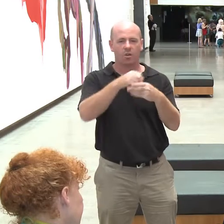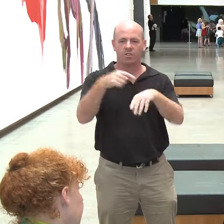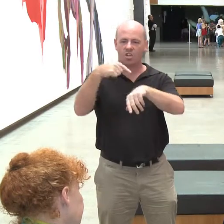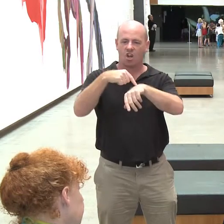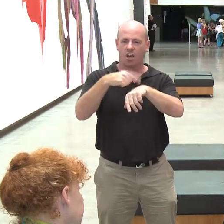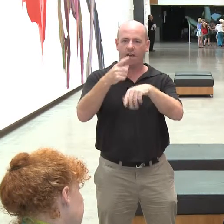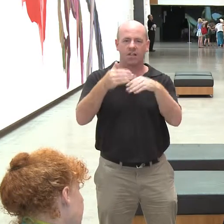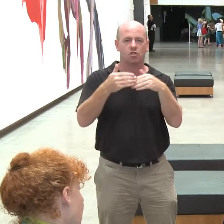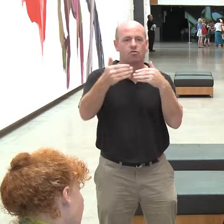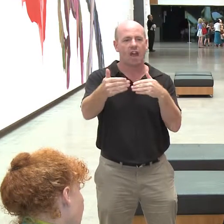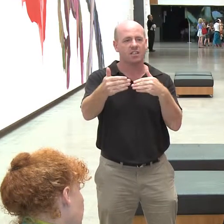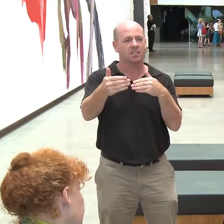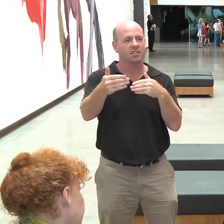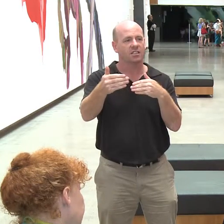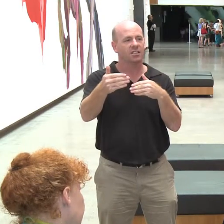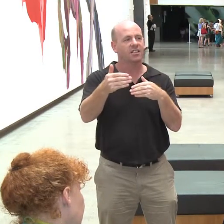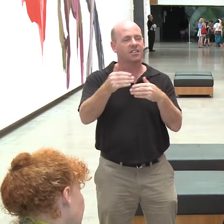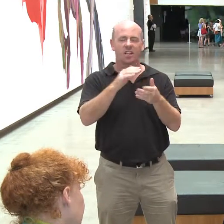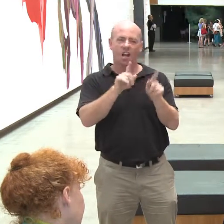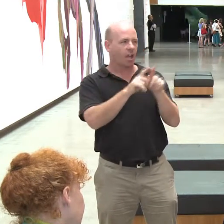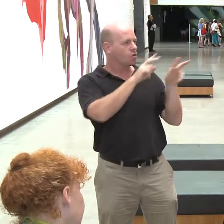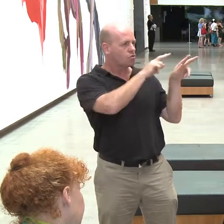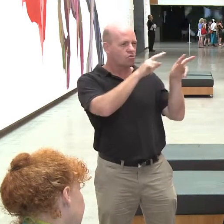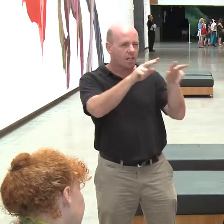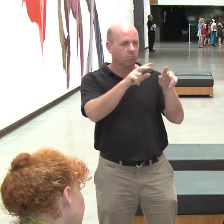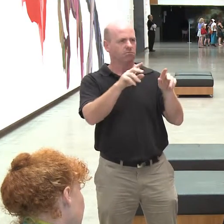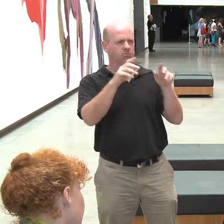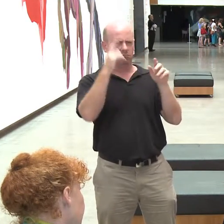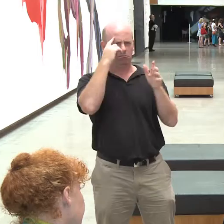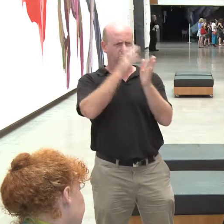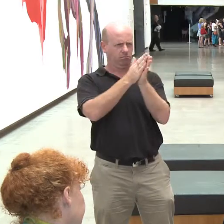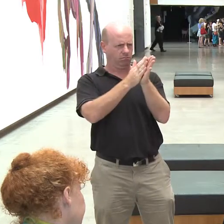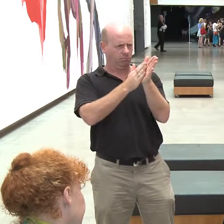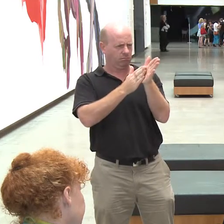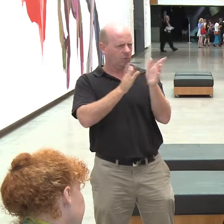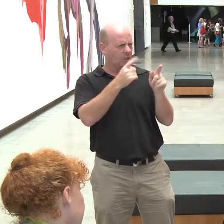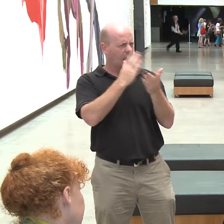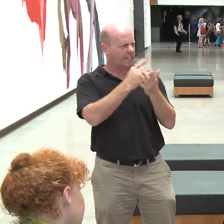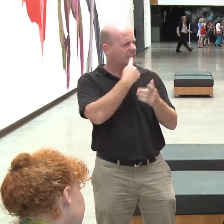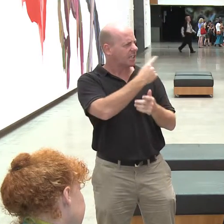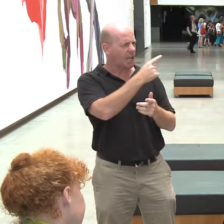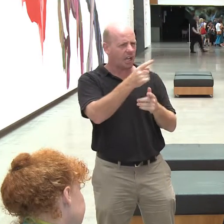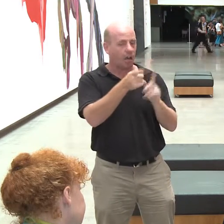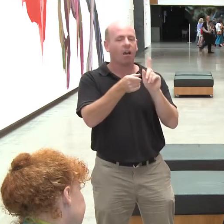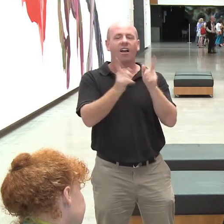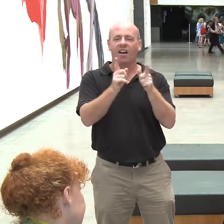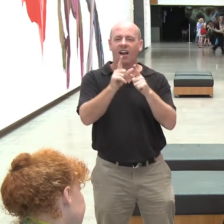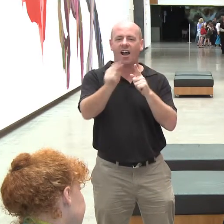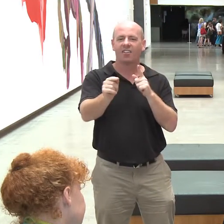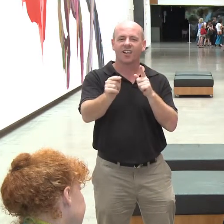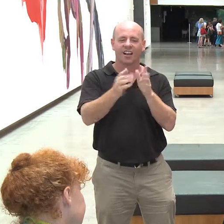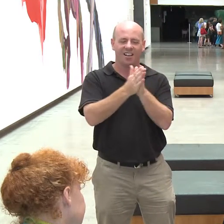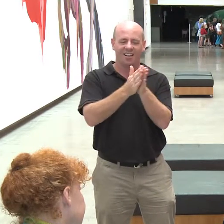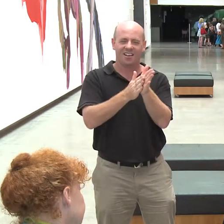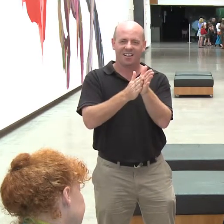duration. So it takes you a while to actually recover what the work is actually saying. Some people feel that